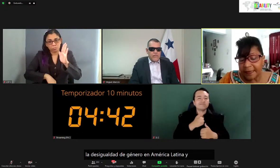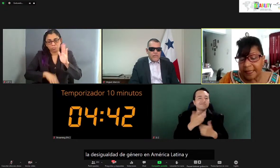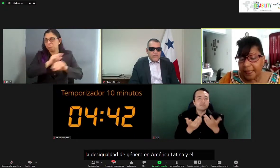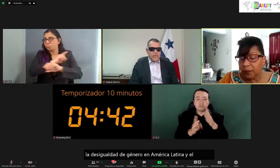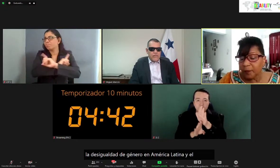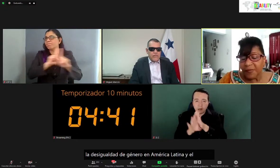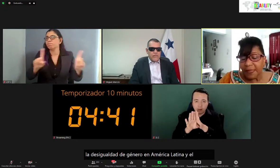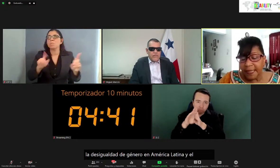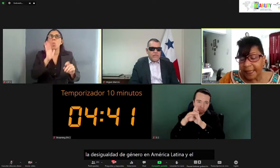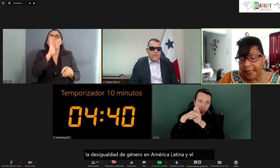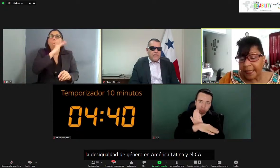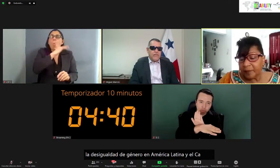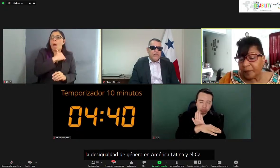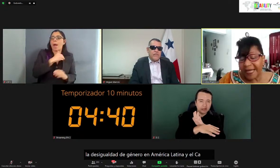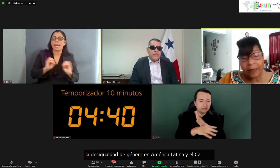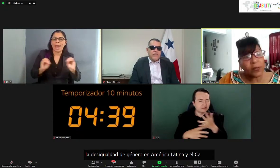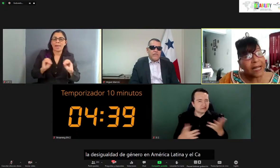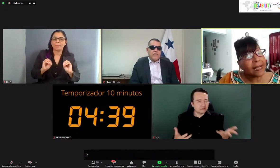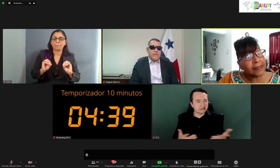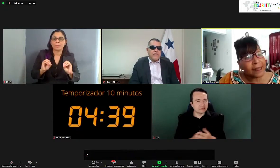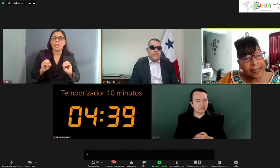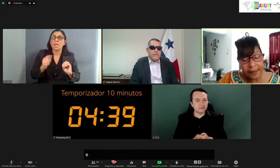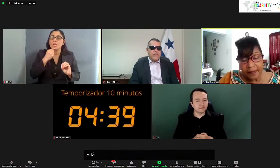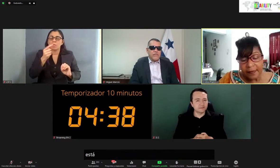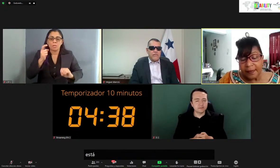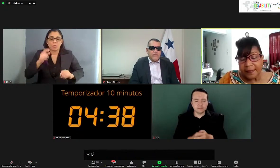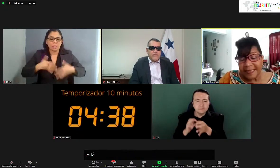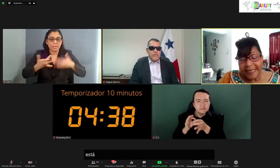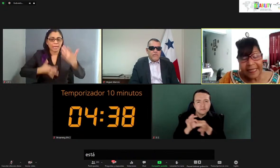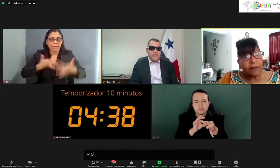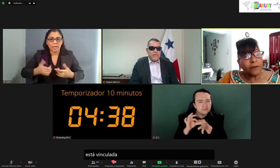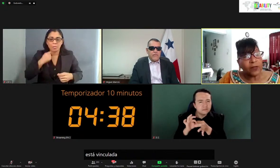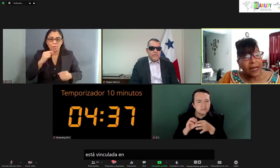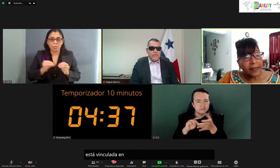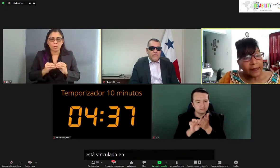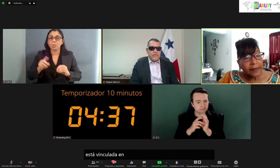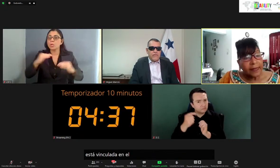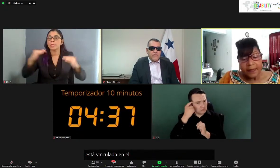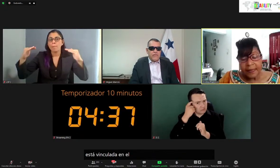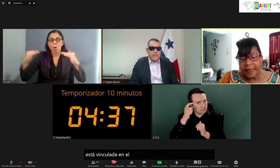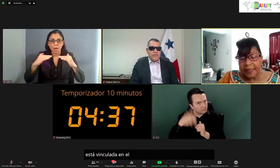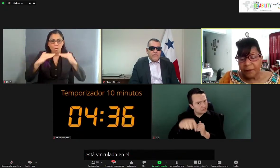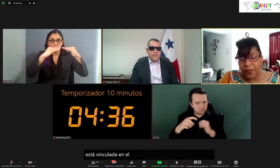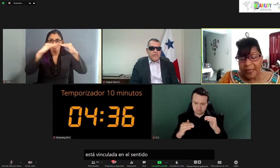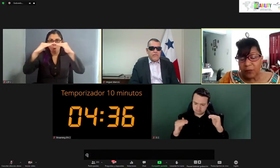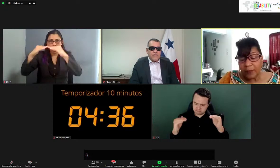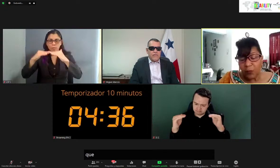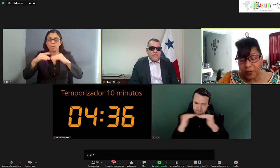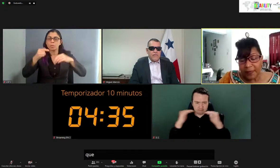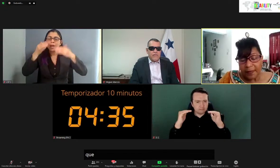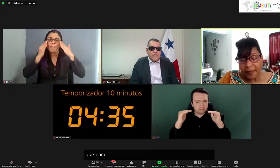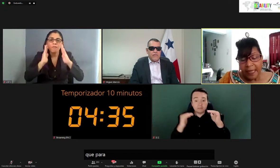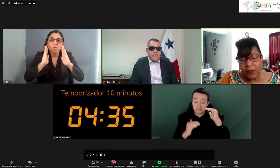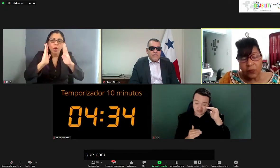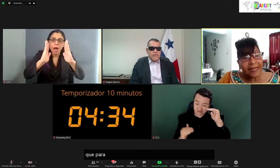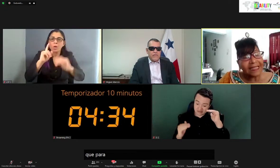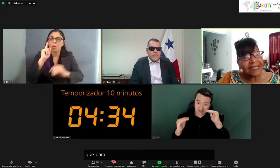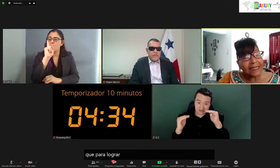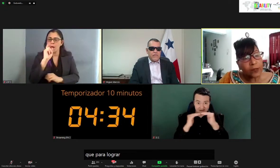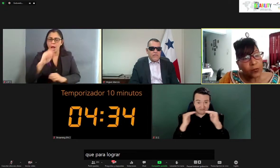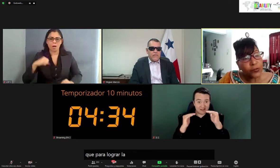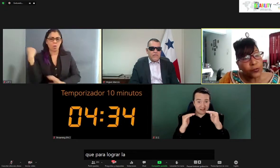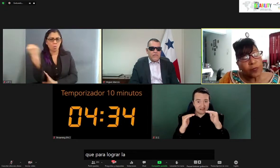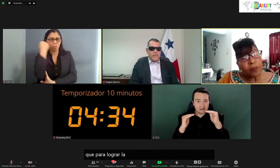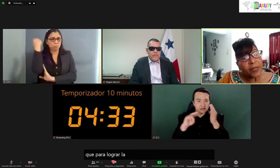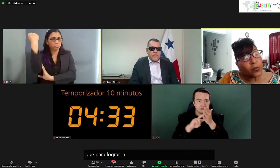and this is linked in the sense that to be able to achieve equity we need to focus